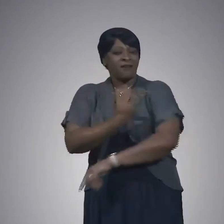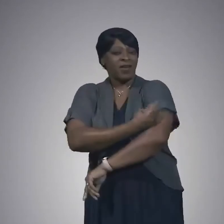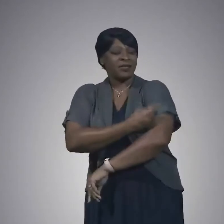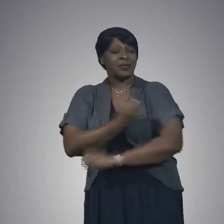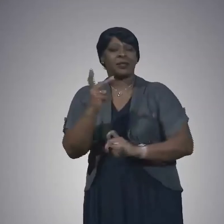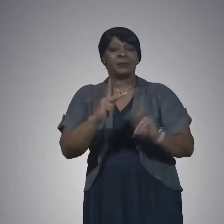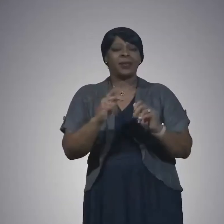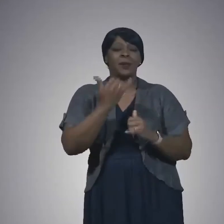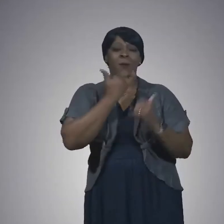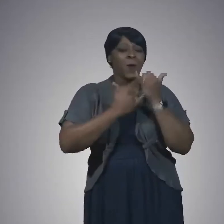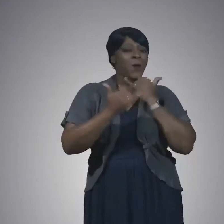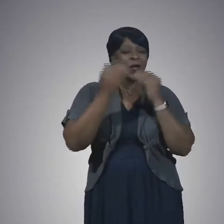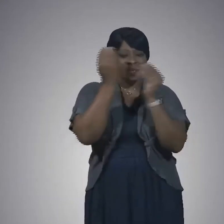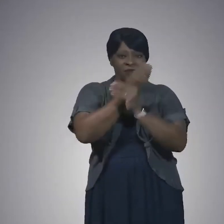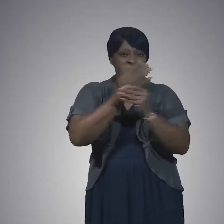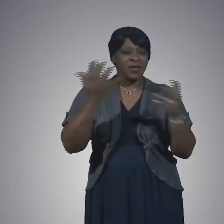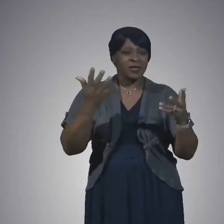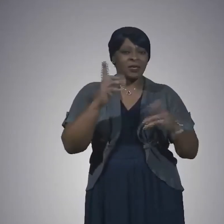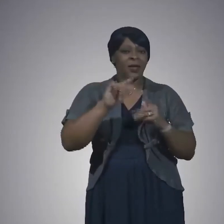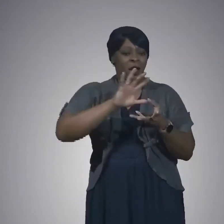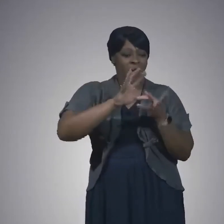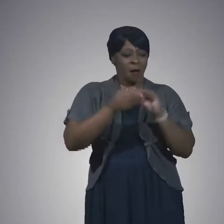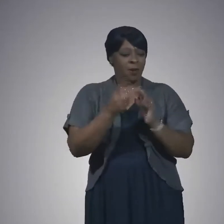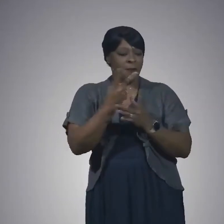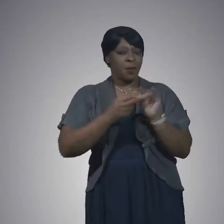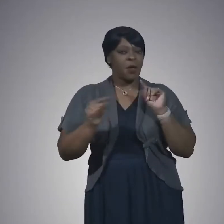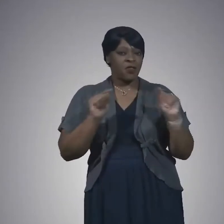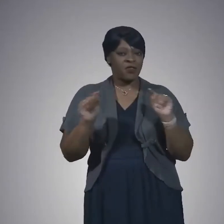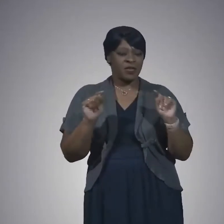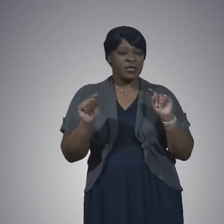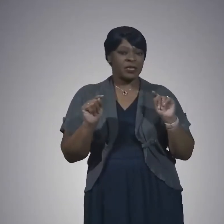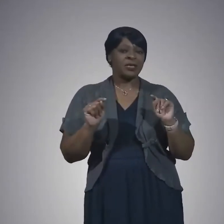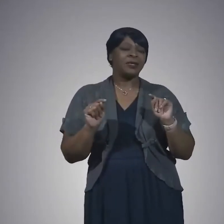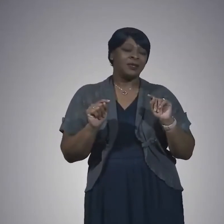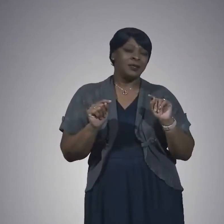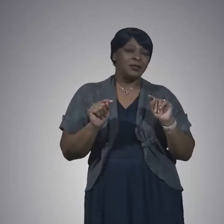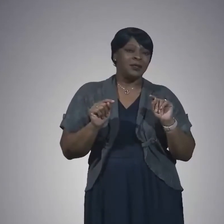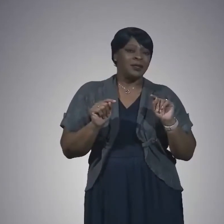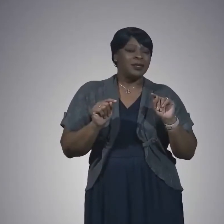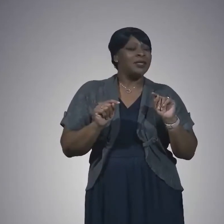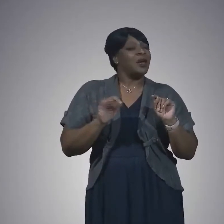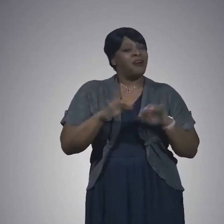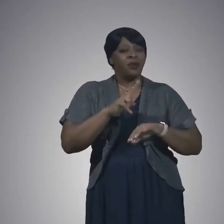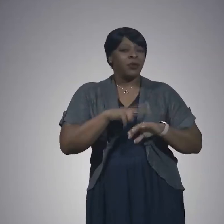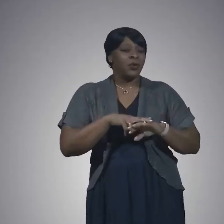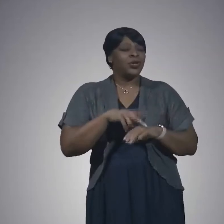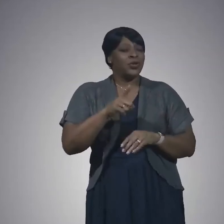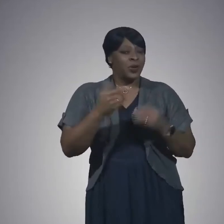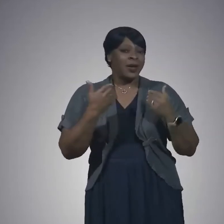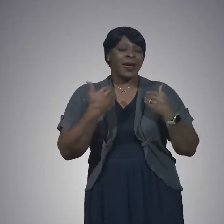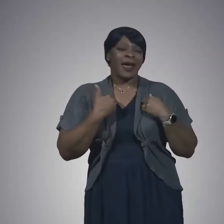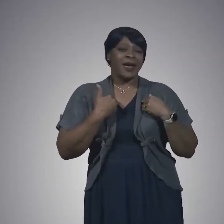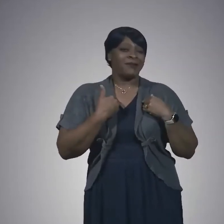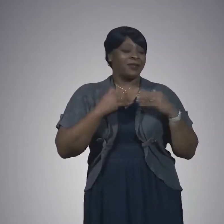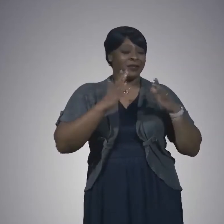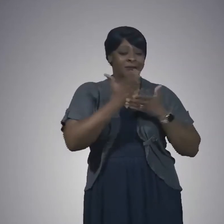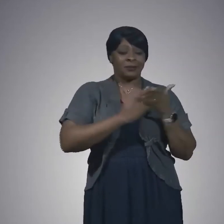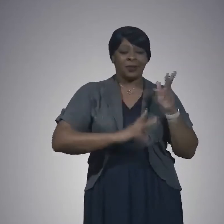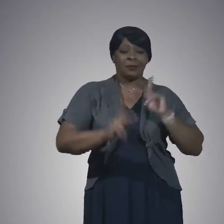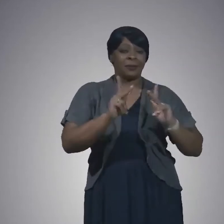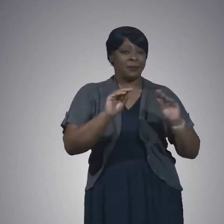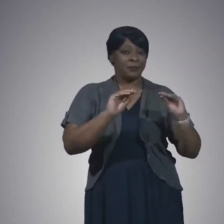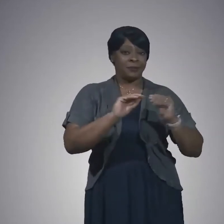people getting misinformation about a combination of the two. So, and then of course you do have a segment of the